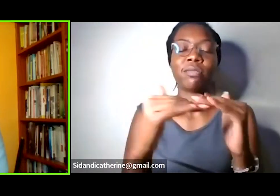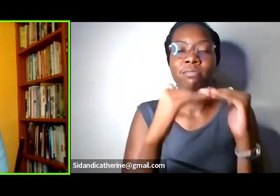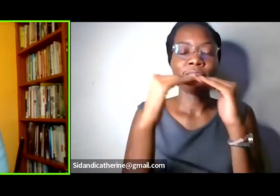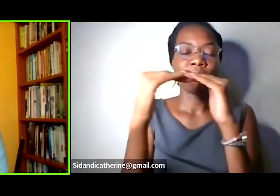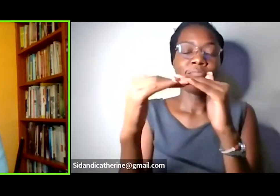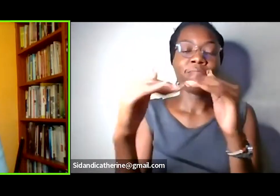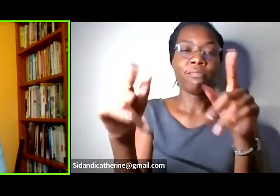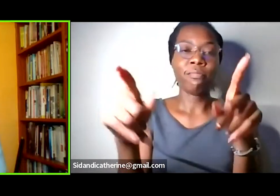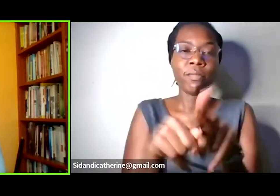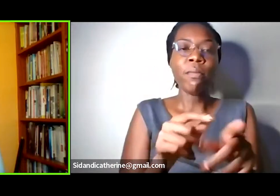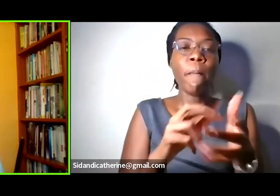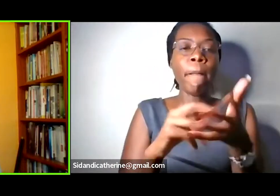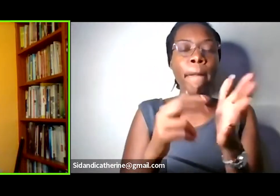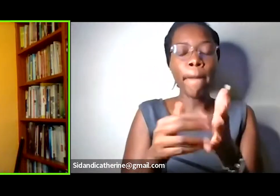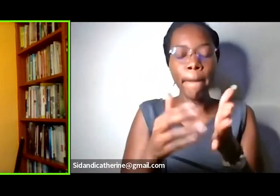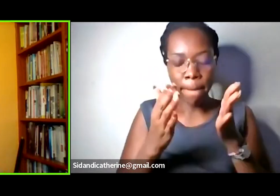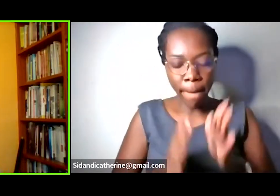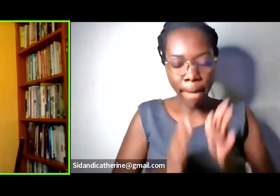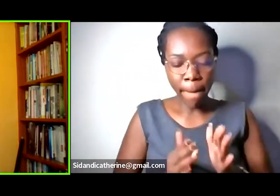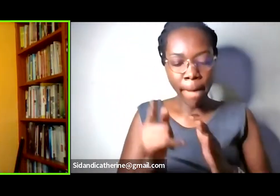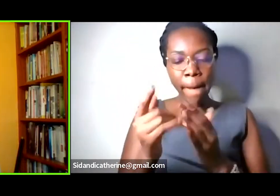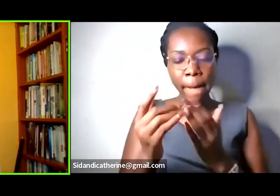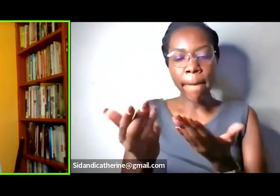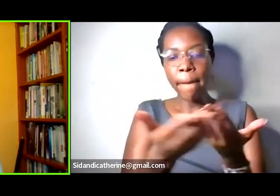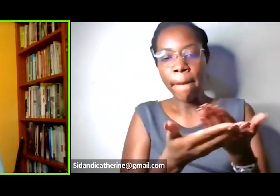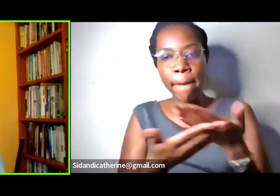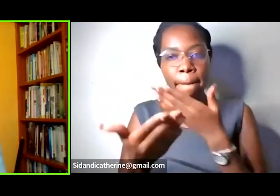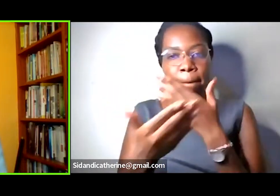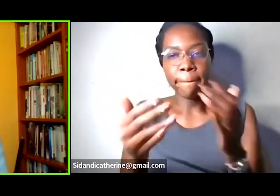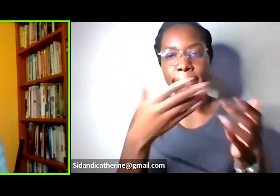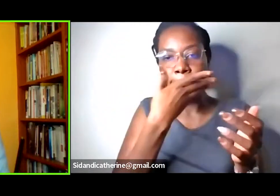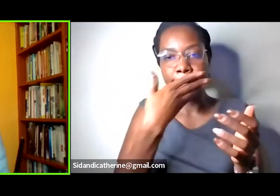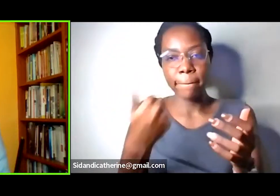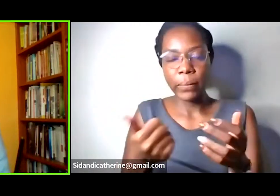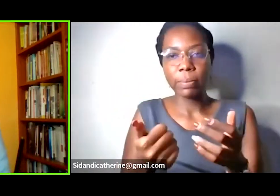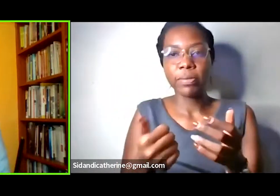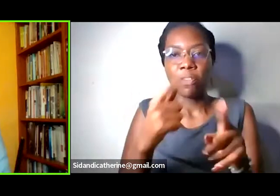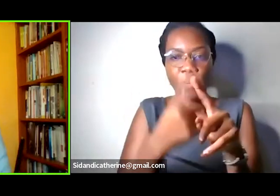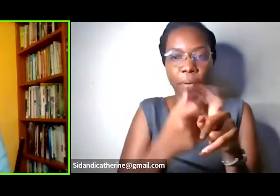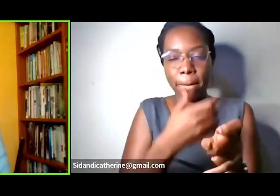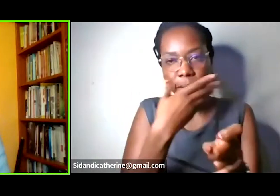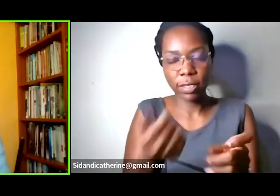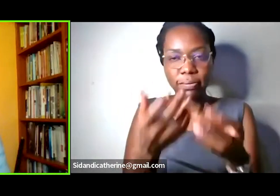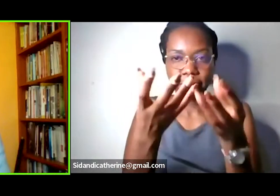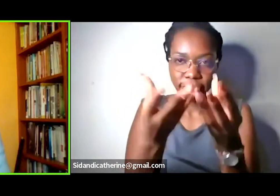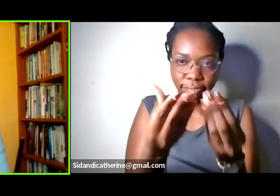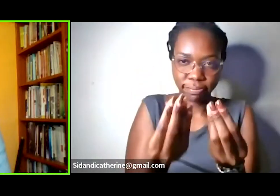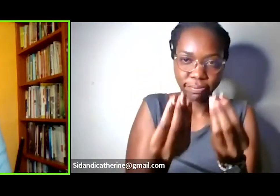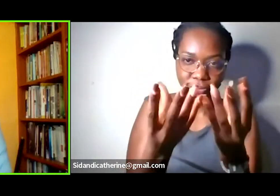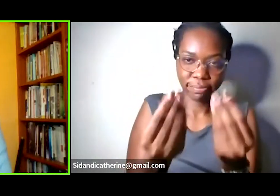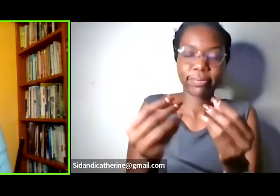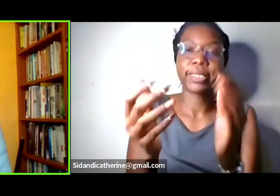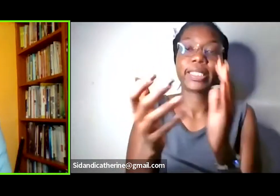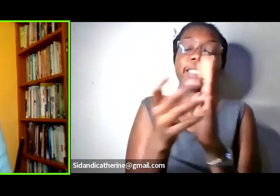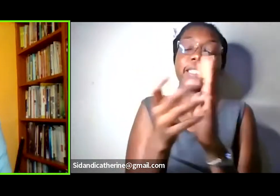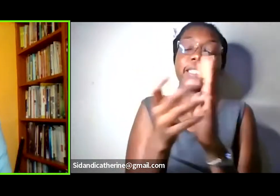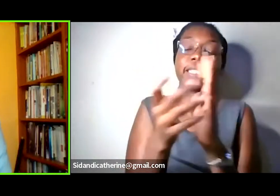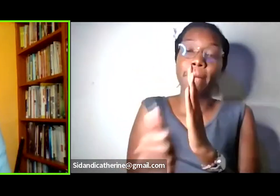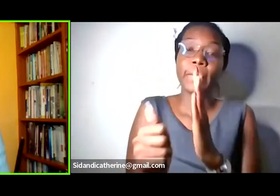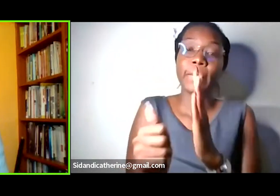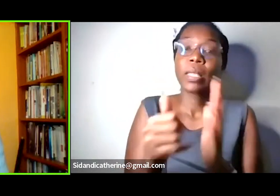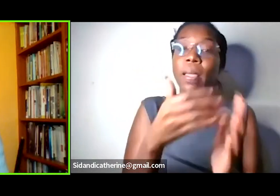free offer of haircut and manicure, something like that. If a customer has not come, and call